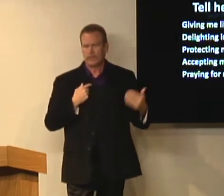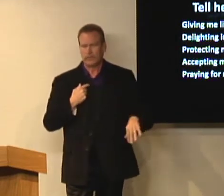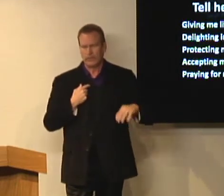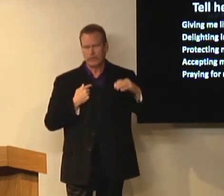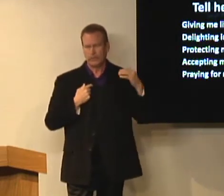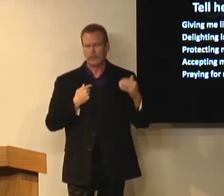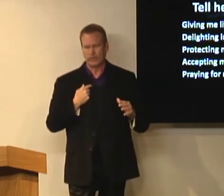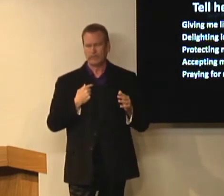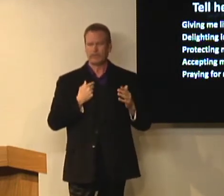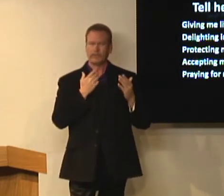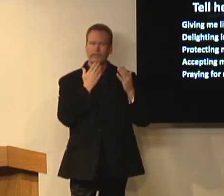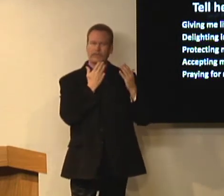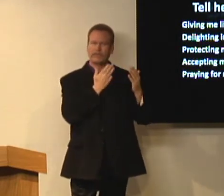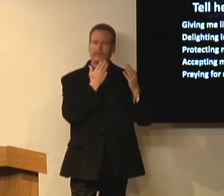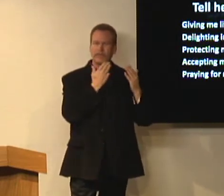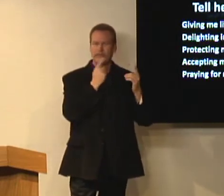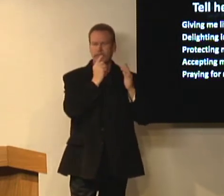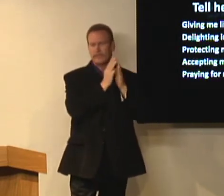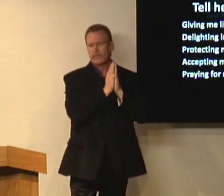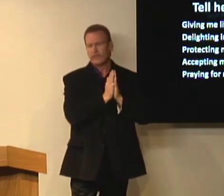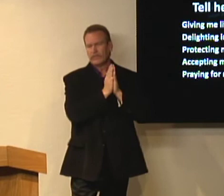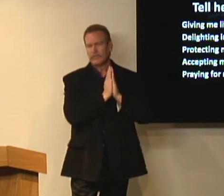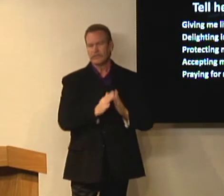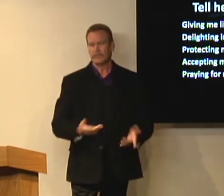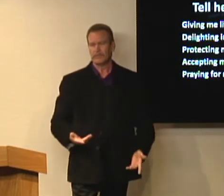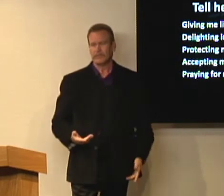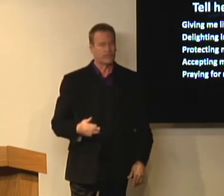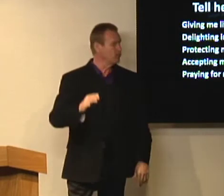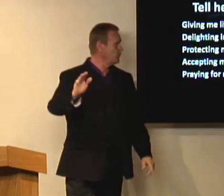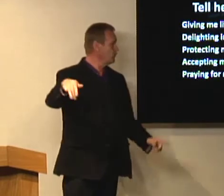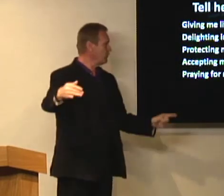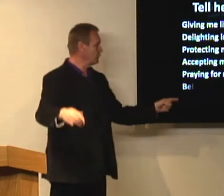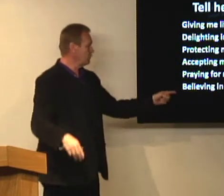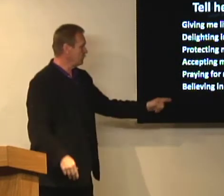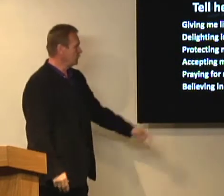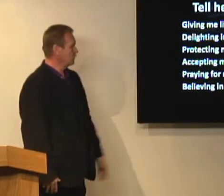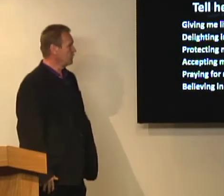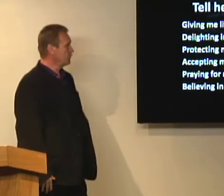my mother's prayers had an amazing impact on my life.